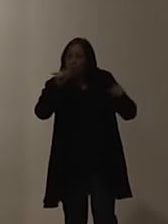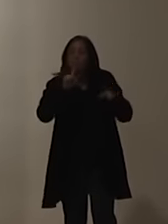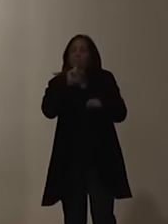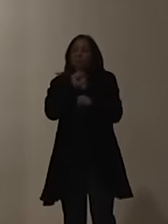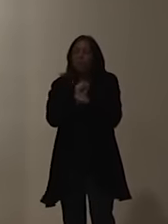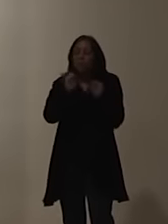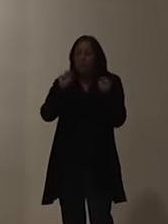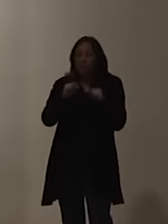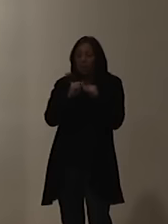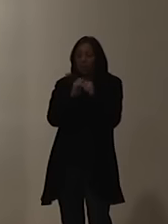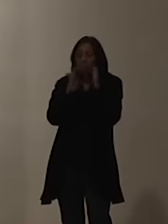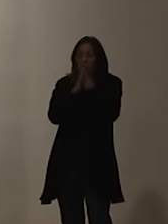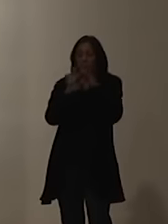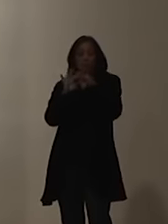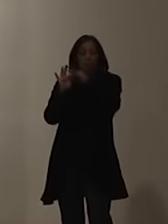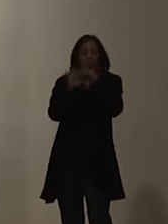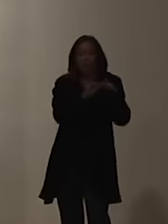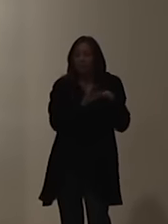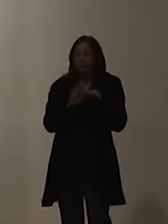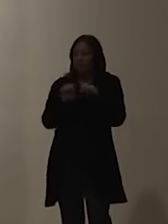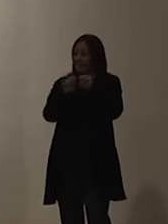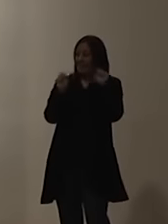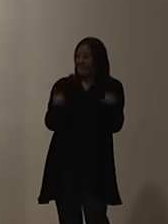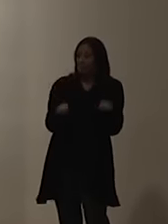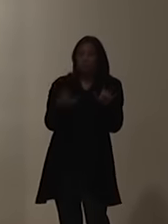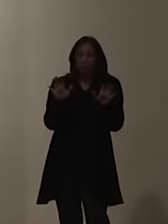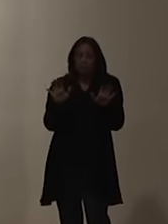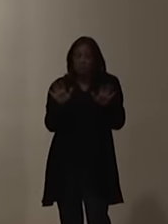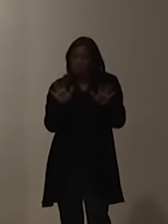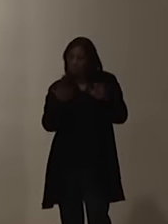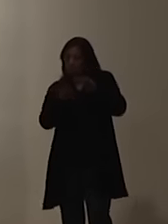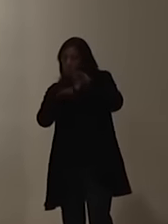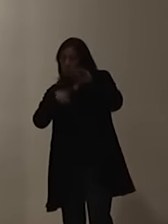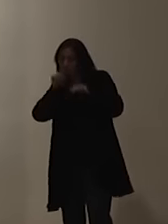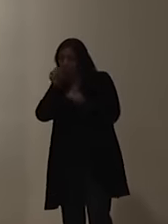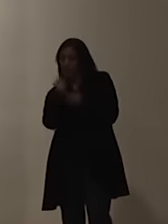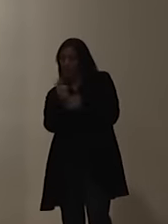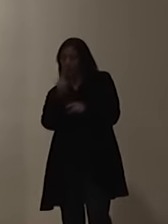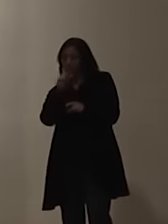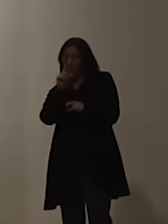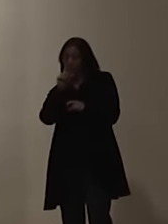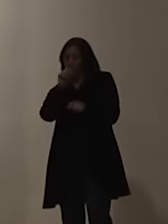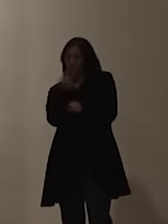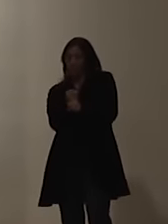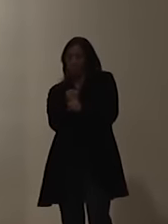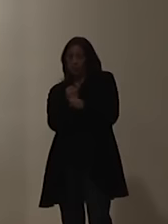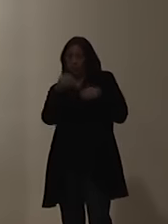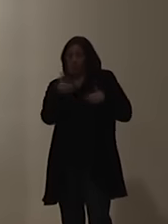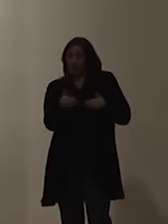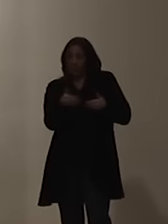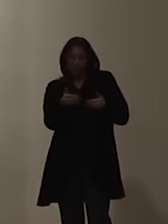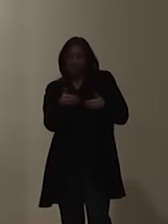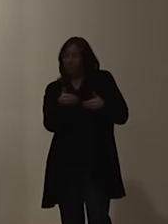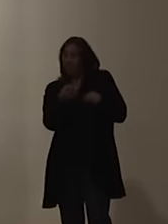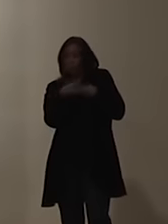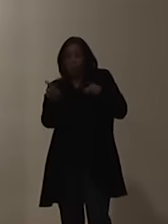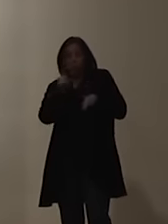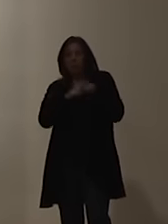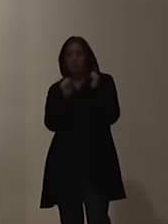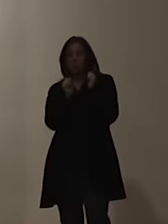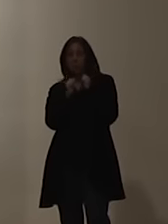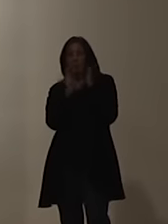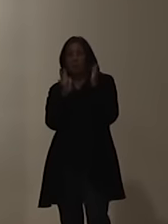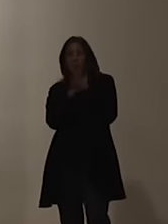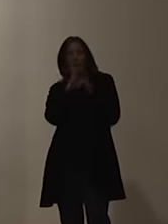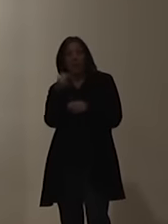turned things around in less than two decades, and to be able to see it, I think maybe it's one of the most wonderful